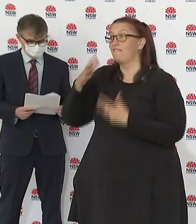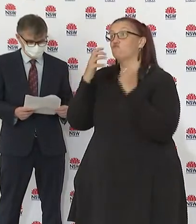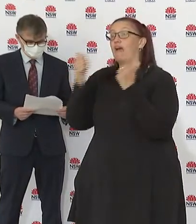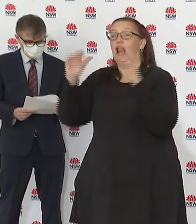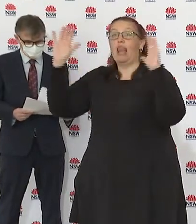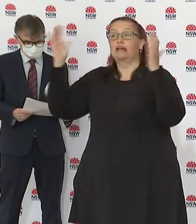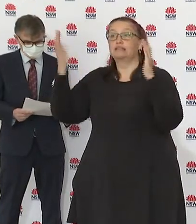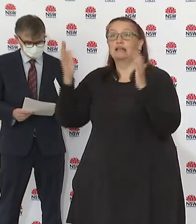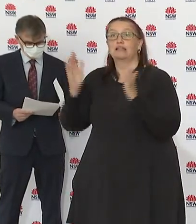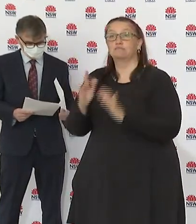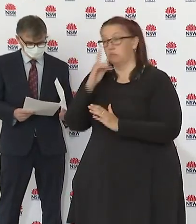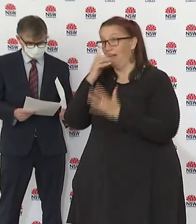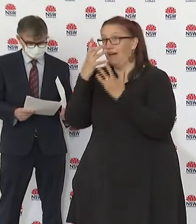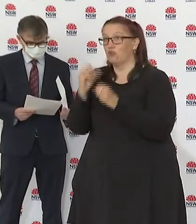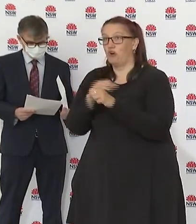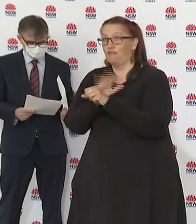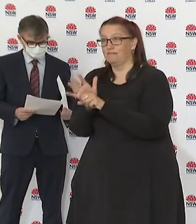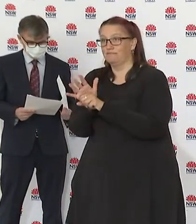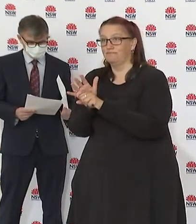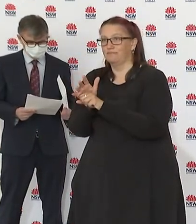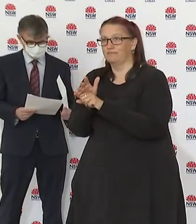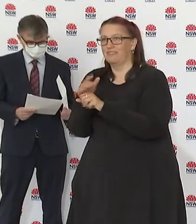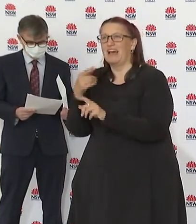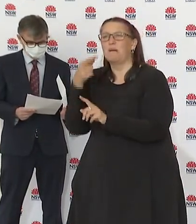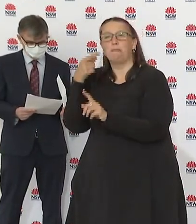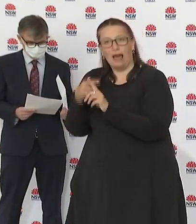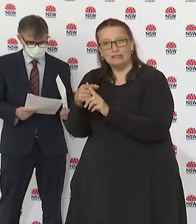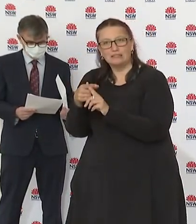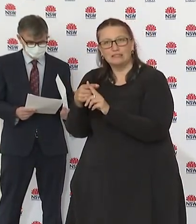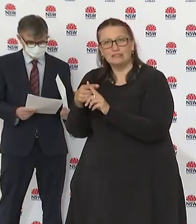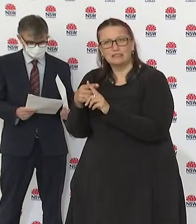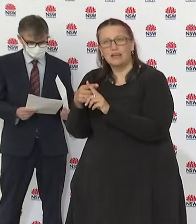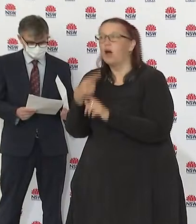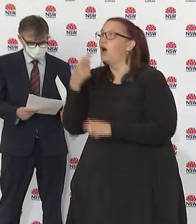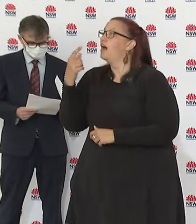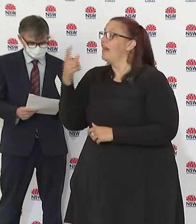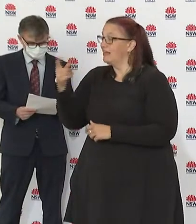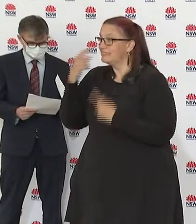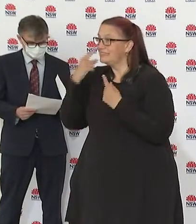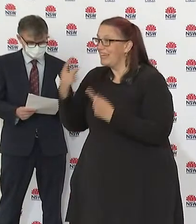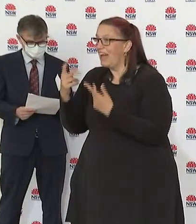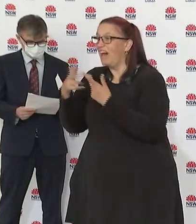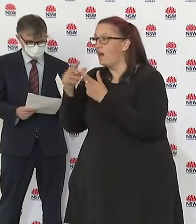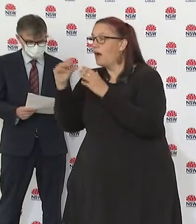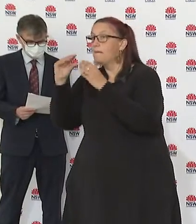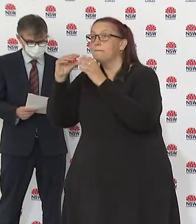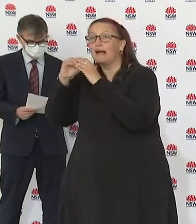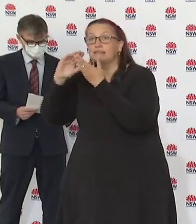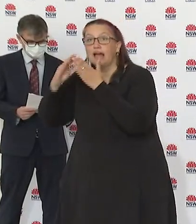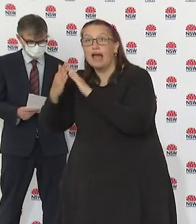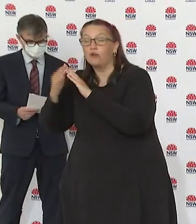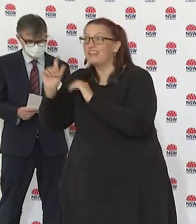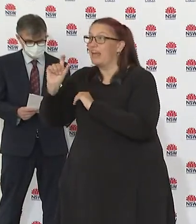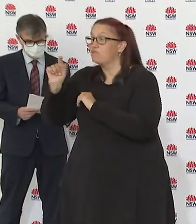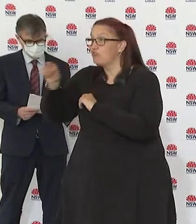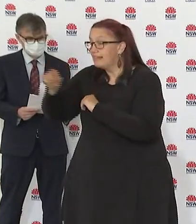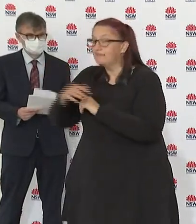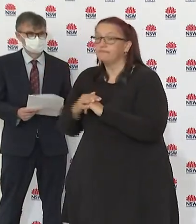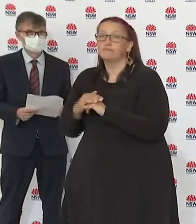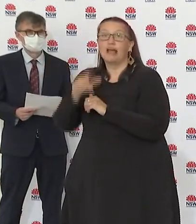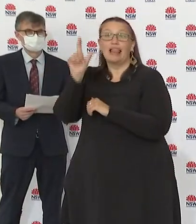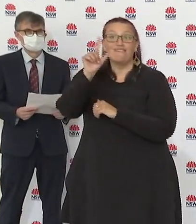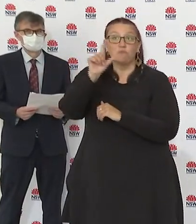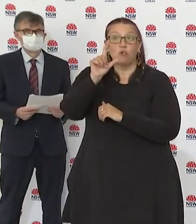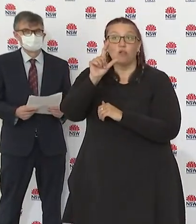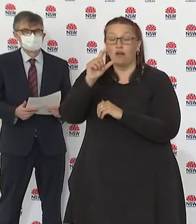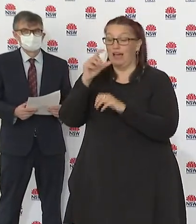Western Sydney increase the number of cases they have. And we ask for populations in the Canterbury-Bankstown area, in the Liverpool area,